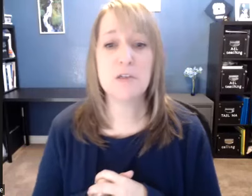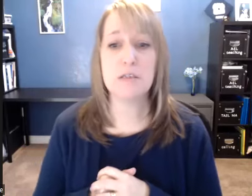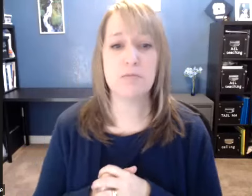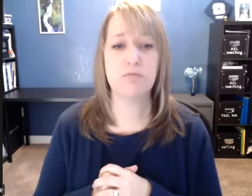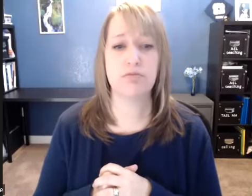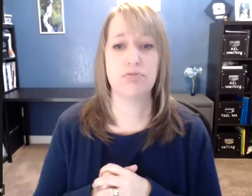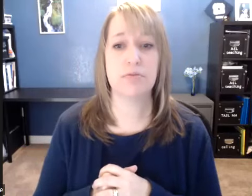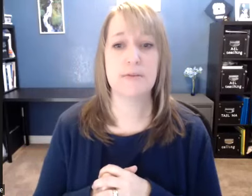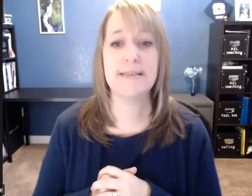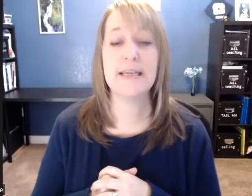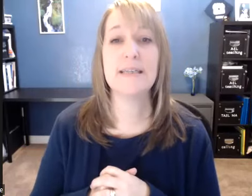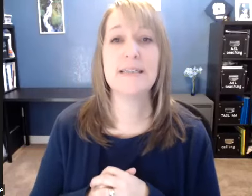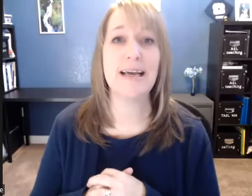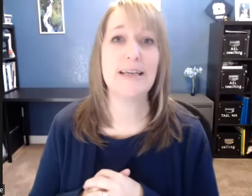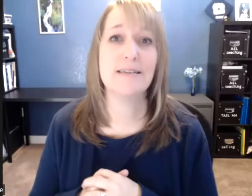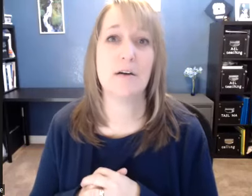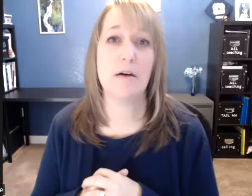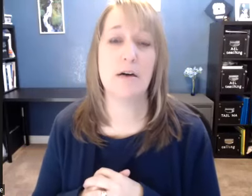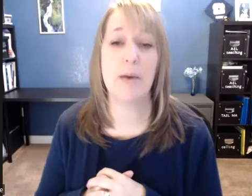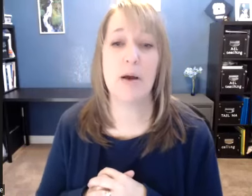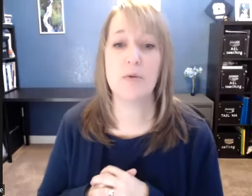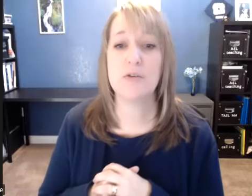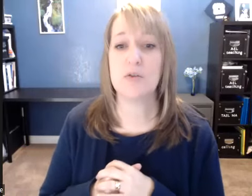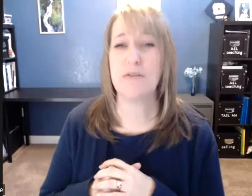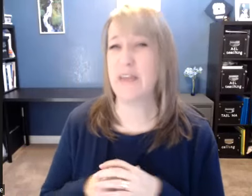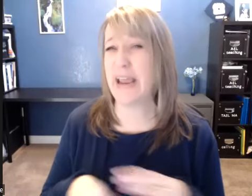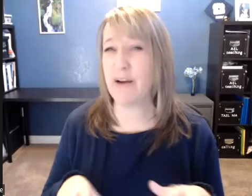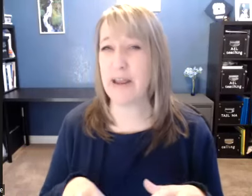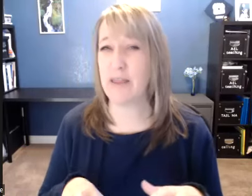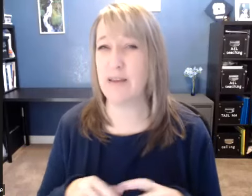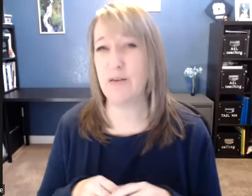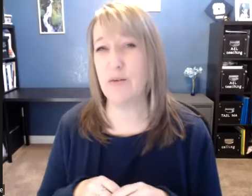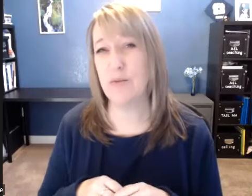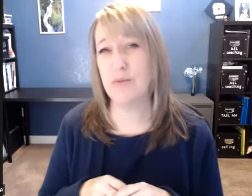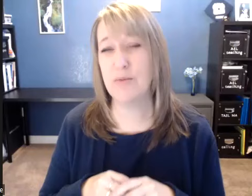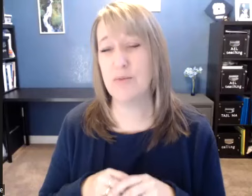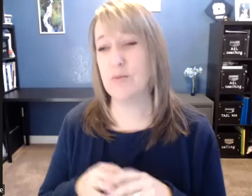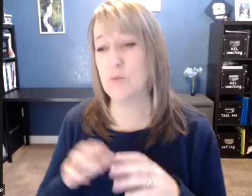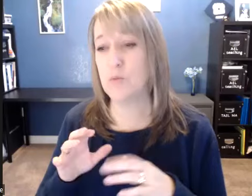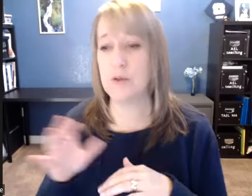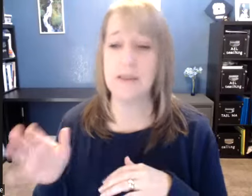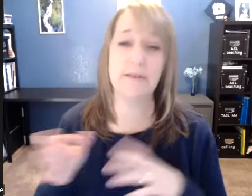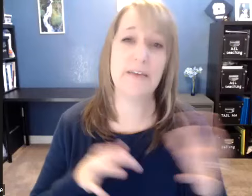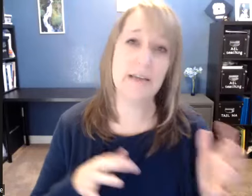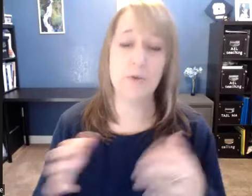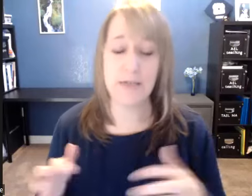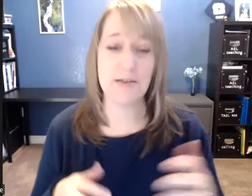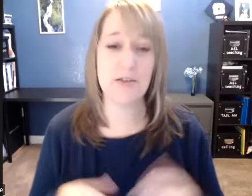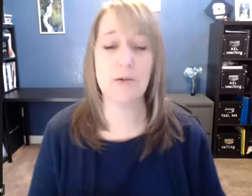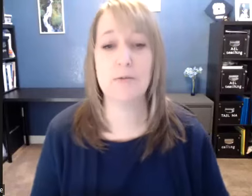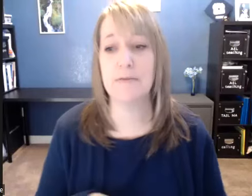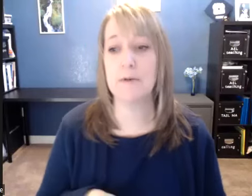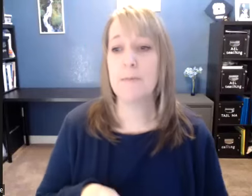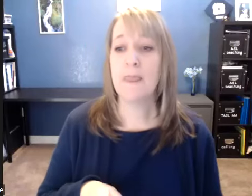first 6 signs are about sort of the area that you would live in or next to or whatever.